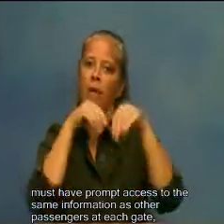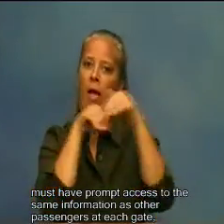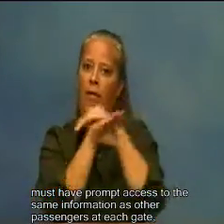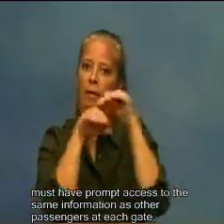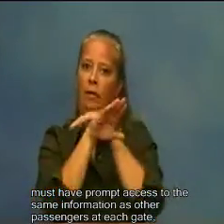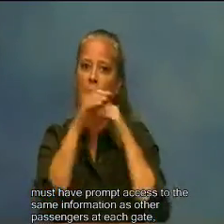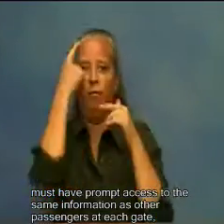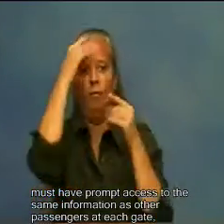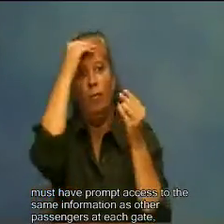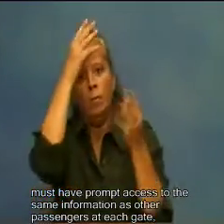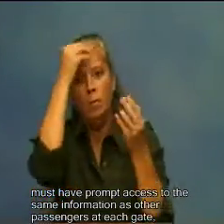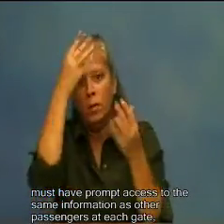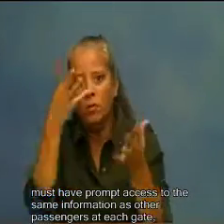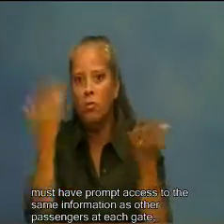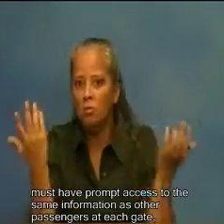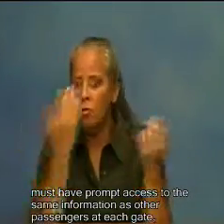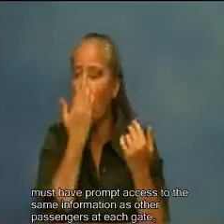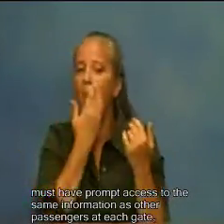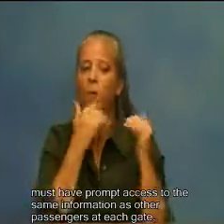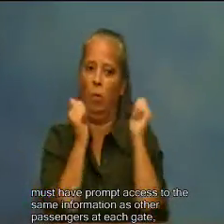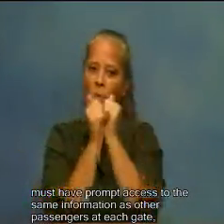other passengers at each gate.